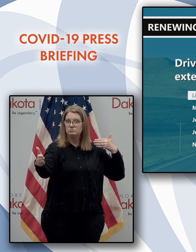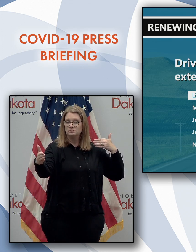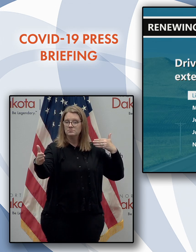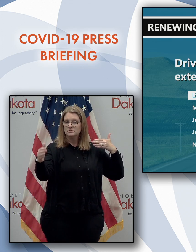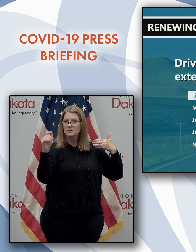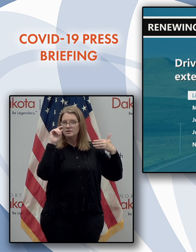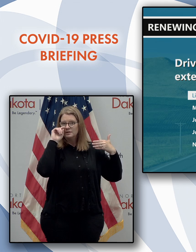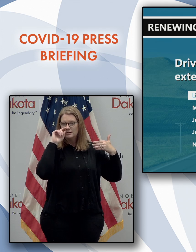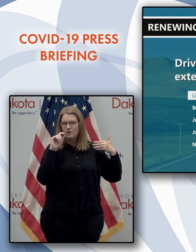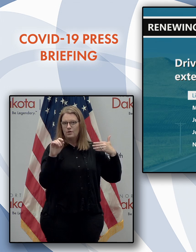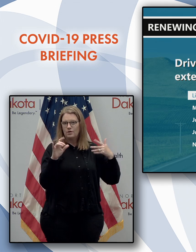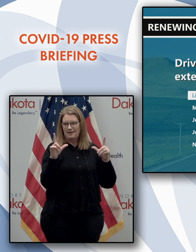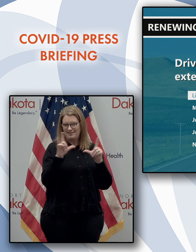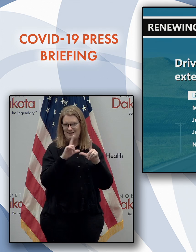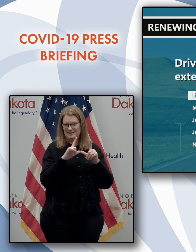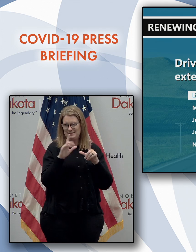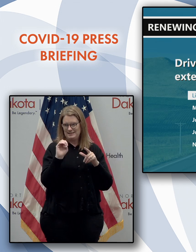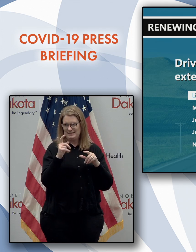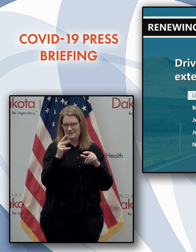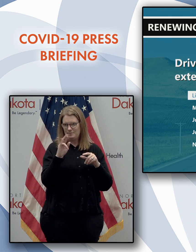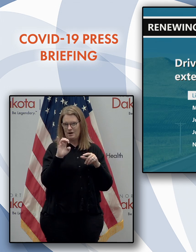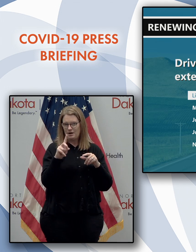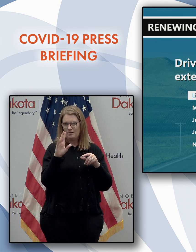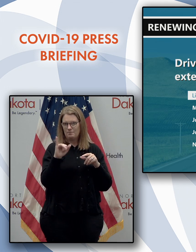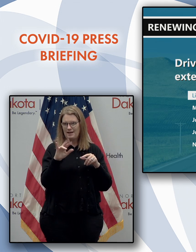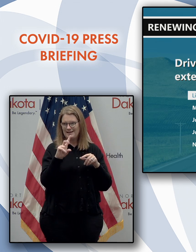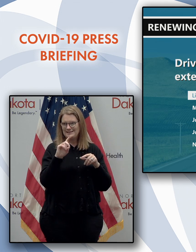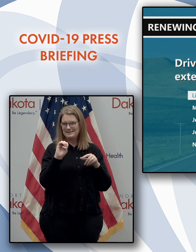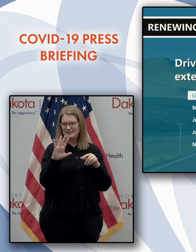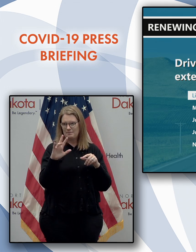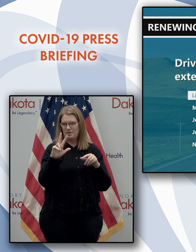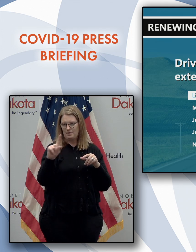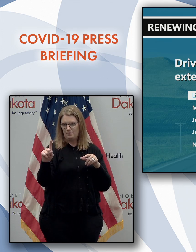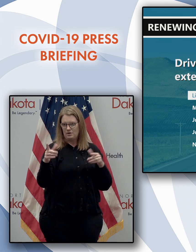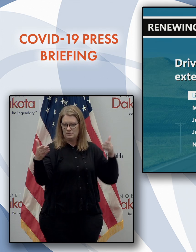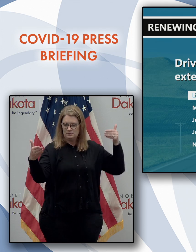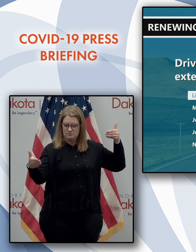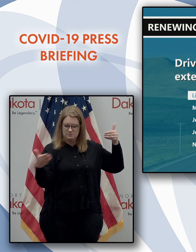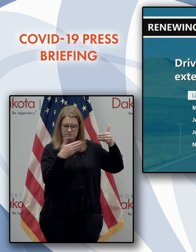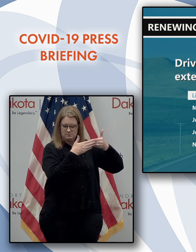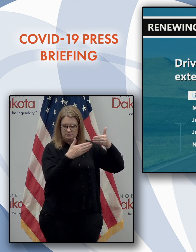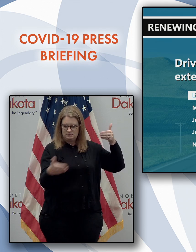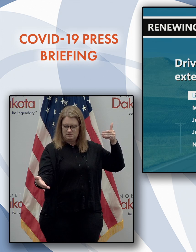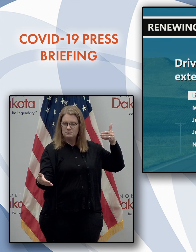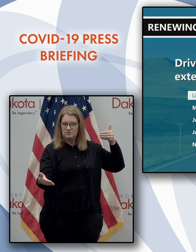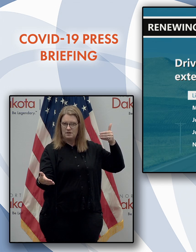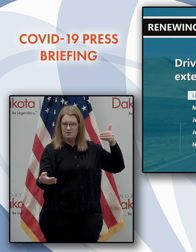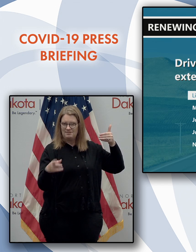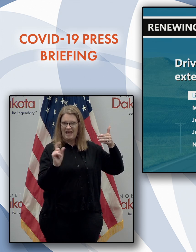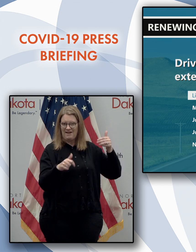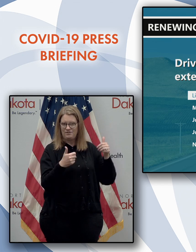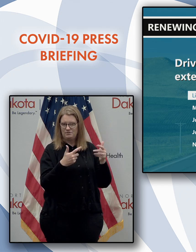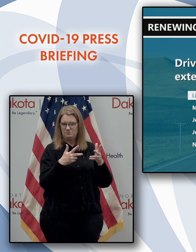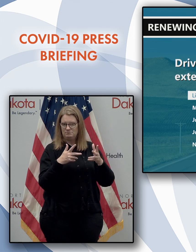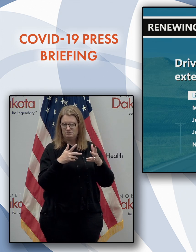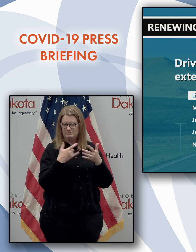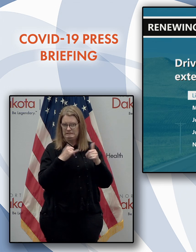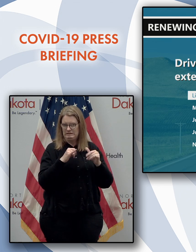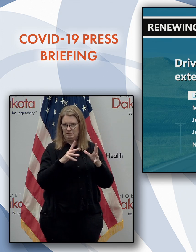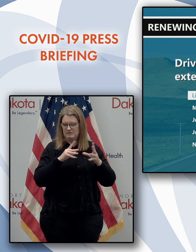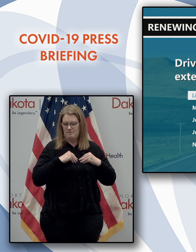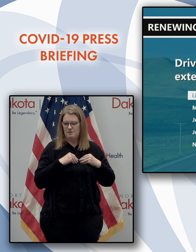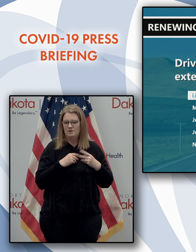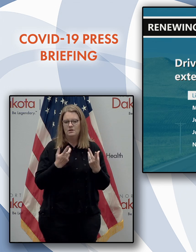will expire by December 31st as valid based upon the renewal schedule just described. License renewal and